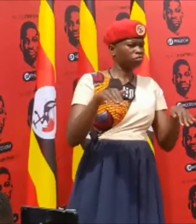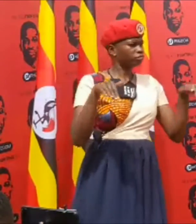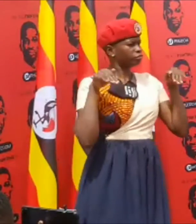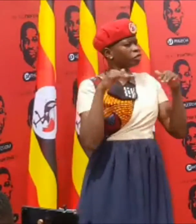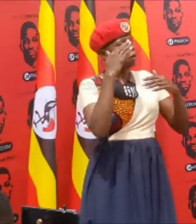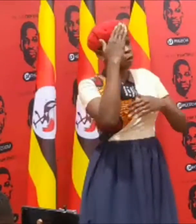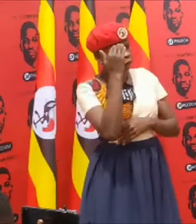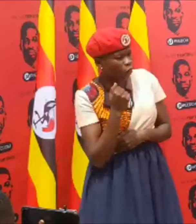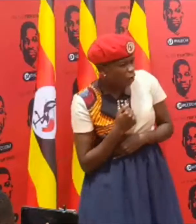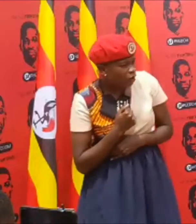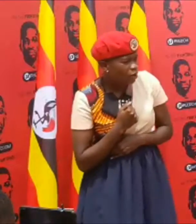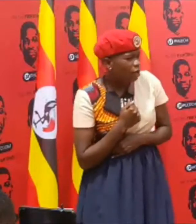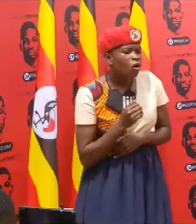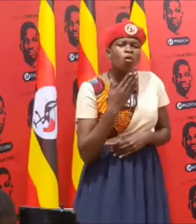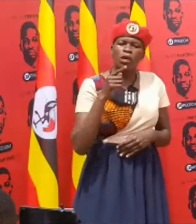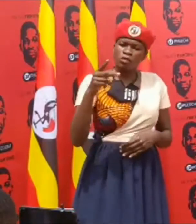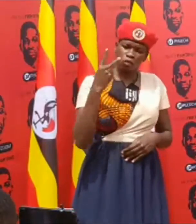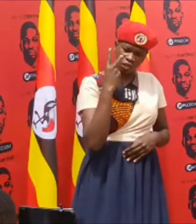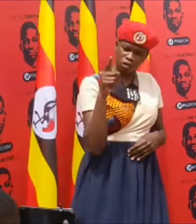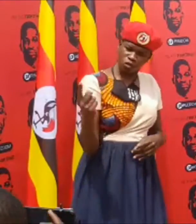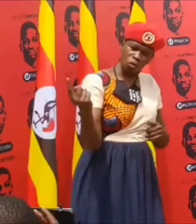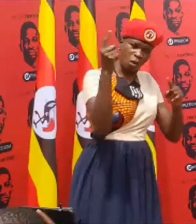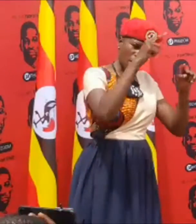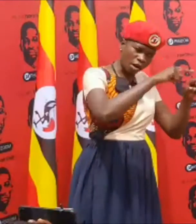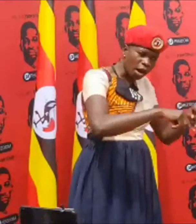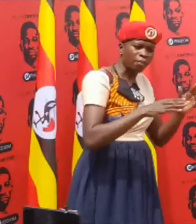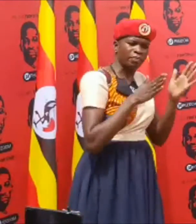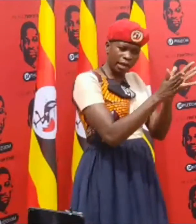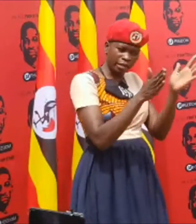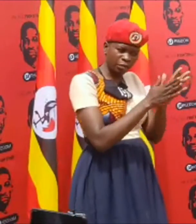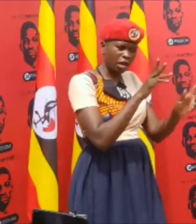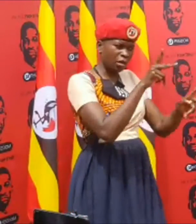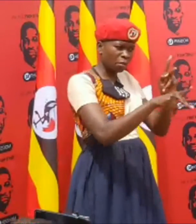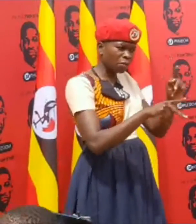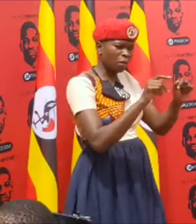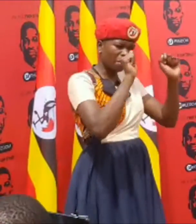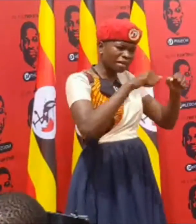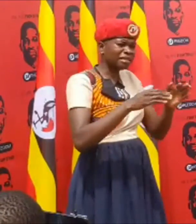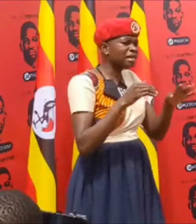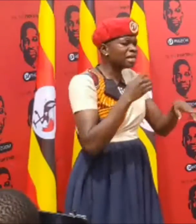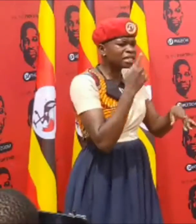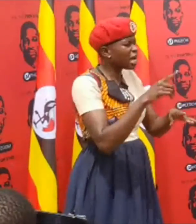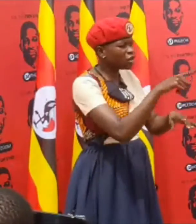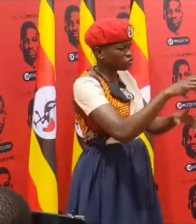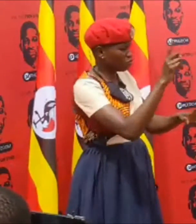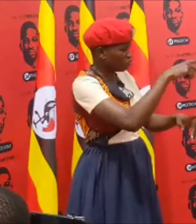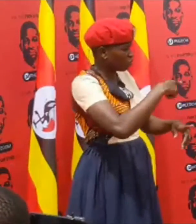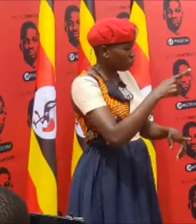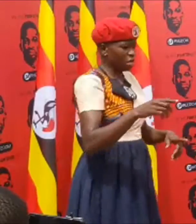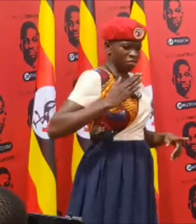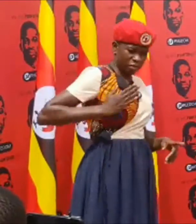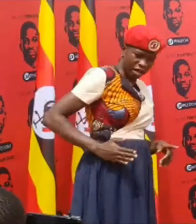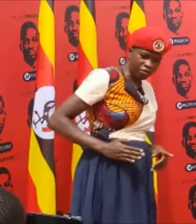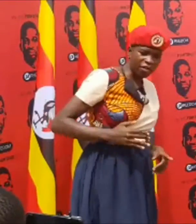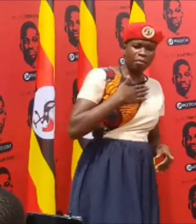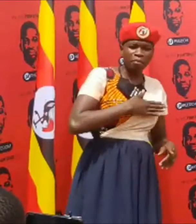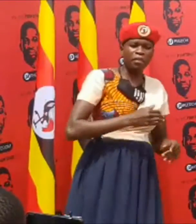We want to see you coming out as the people that are taking charge of this whole process, condemning these acts and taking